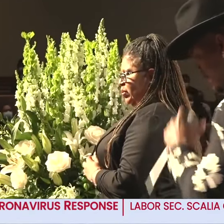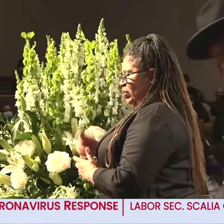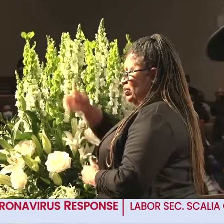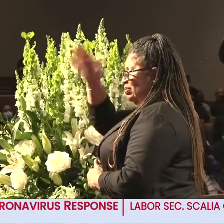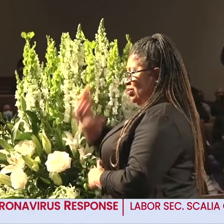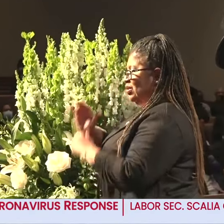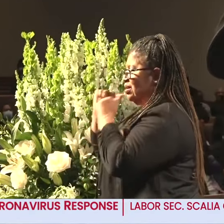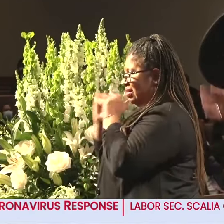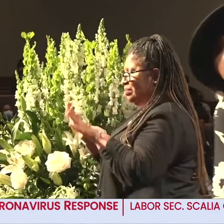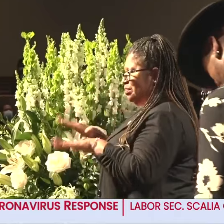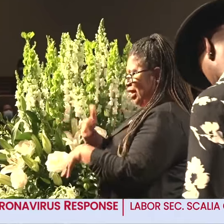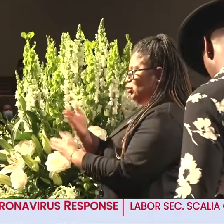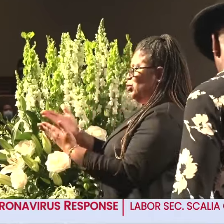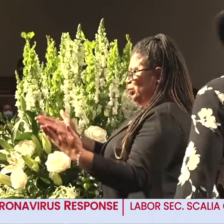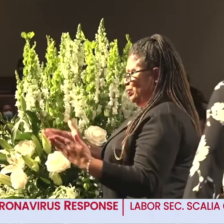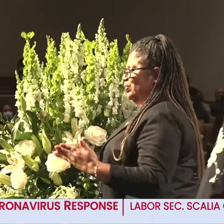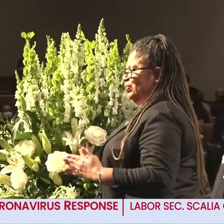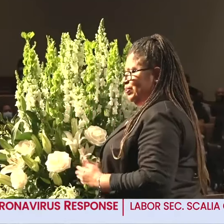God bless.